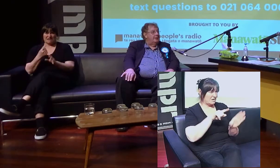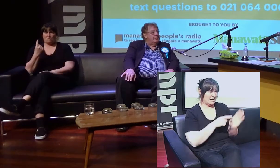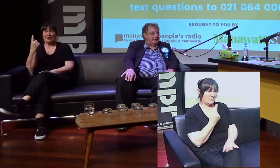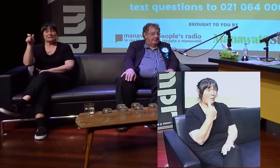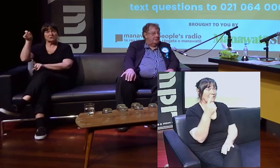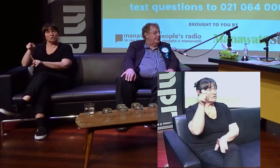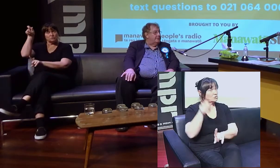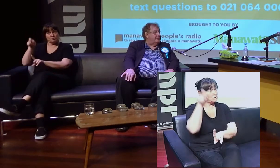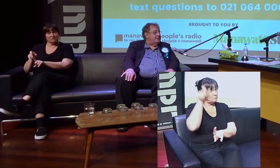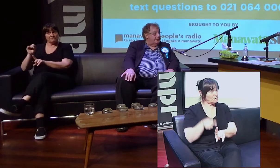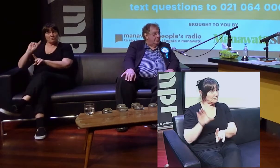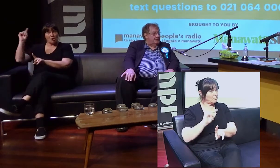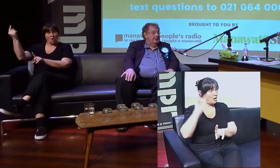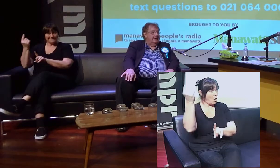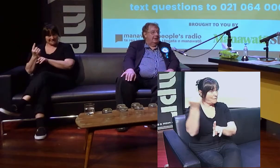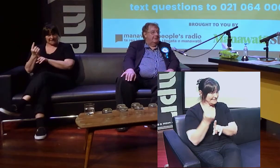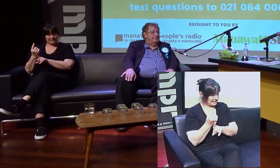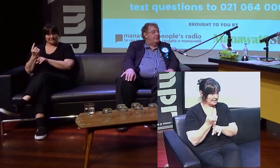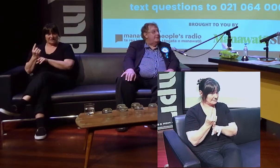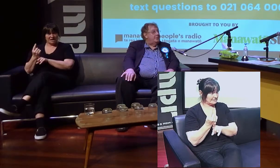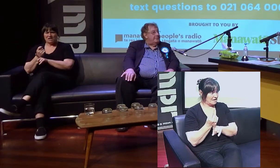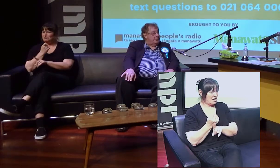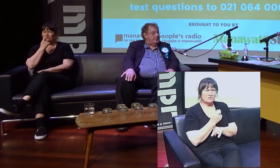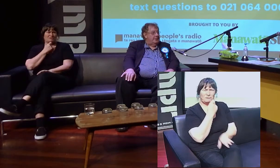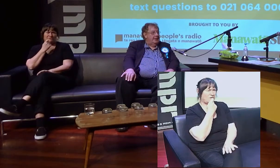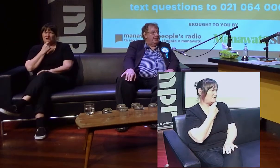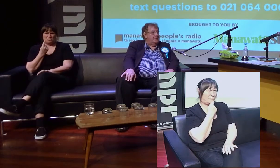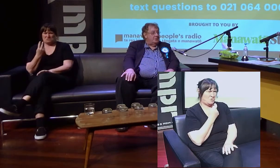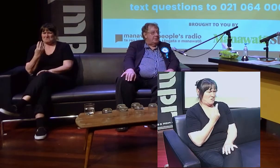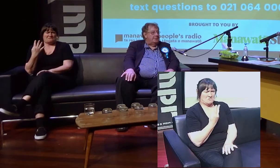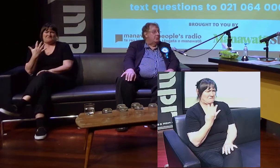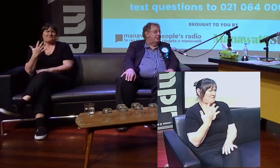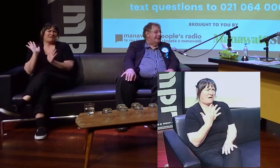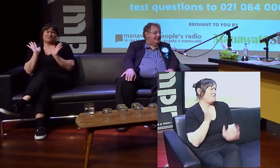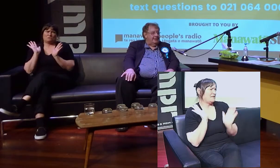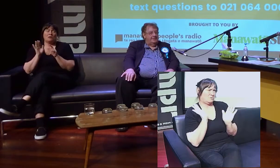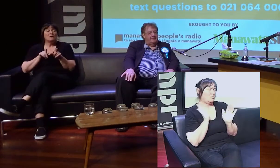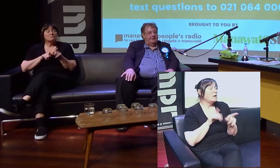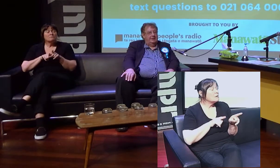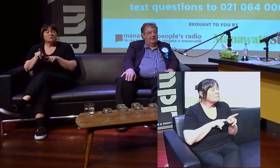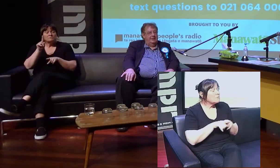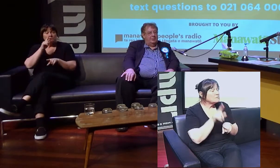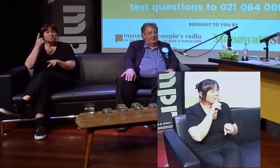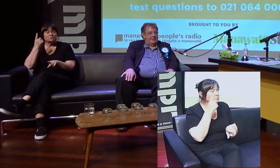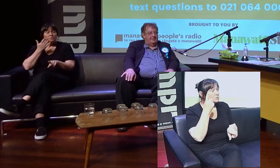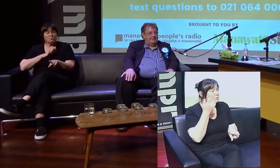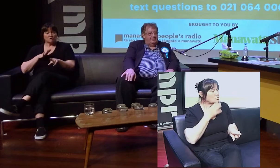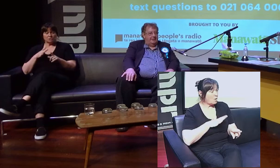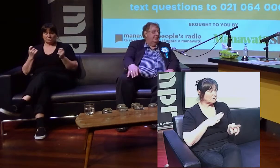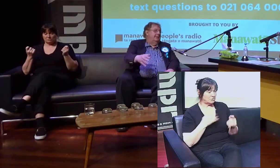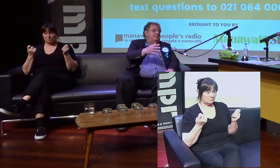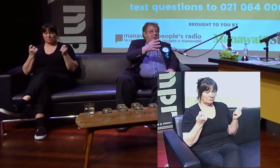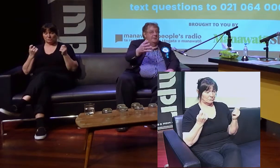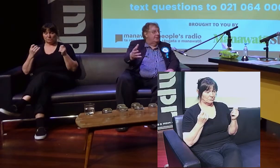surgeon who comes from overseas to do it. Very, very few of them. And most people that want any kind of reassignment